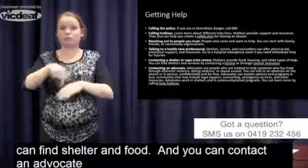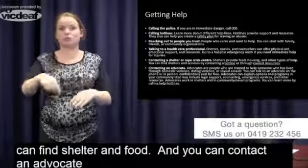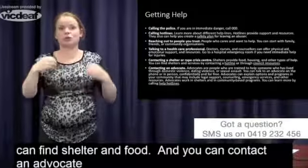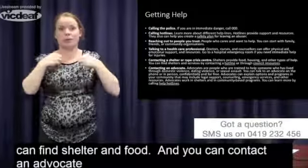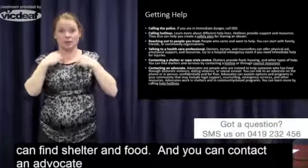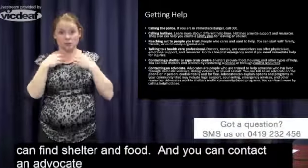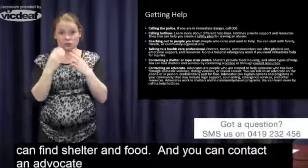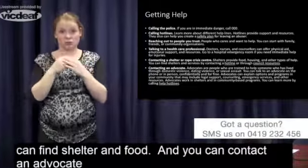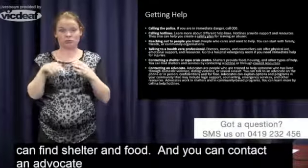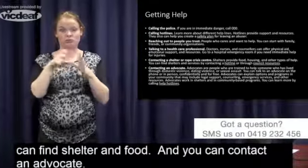There's a woman called Deborah Swan,